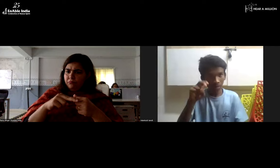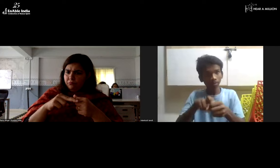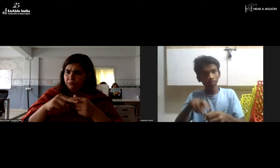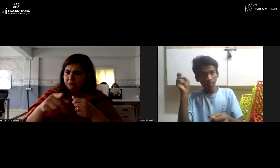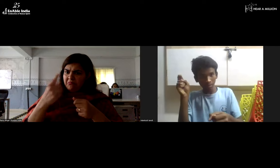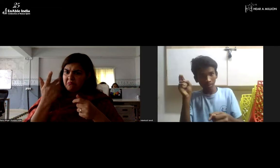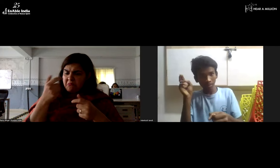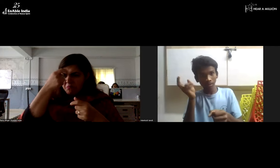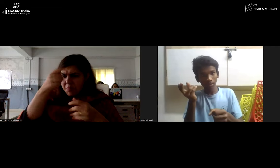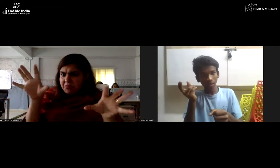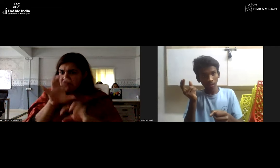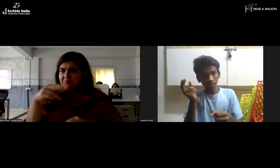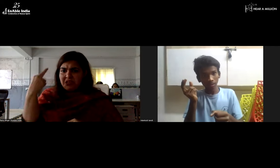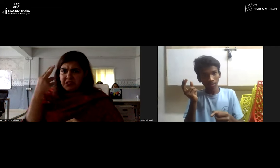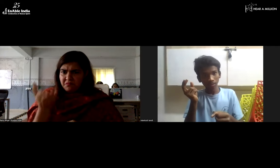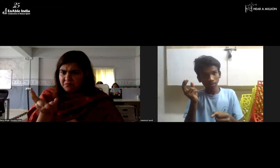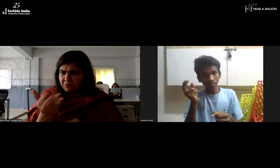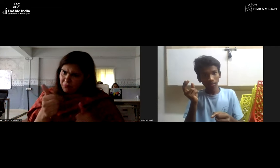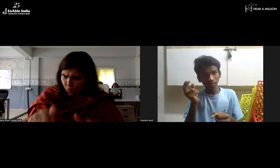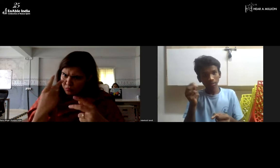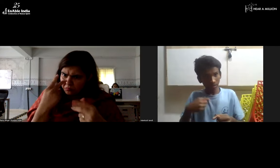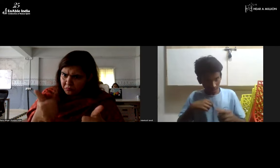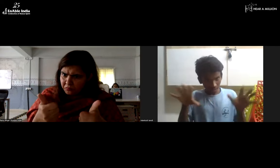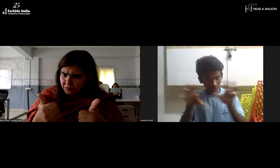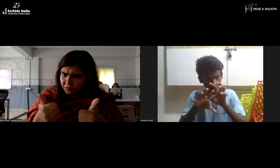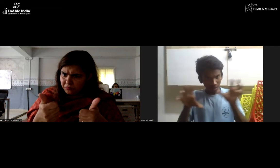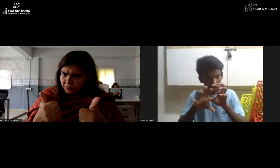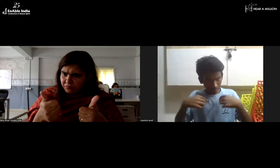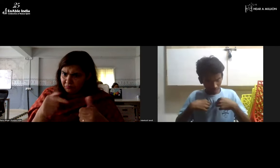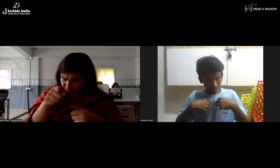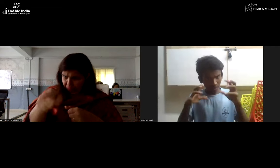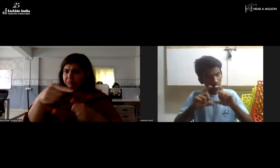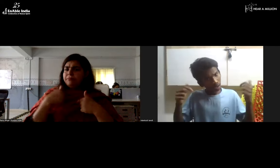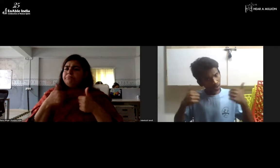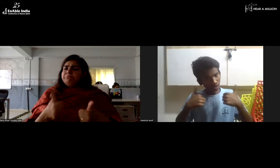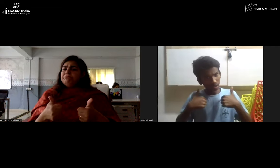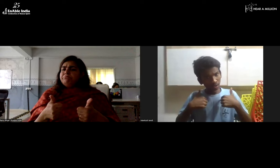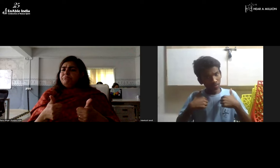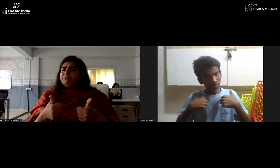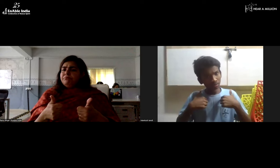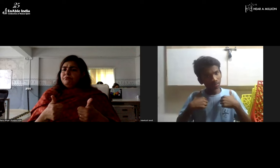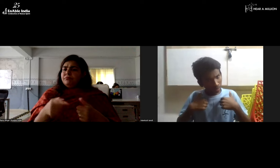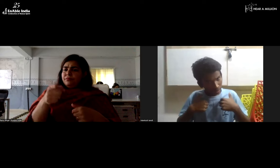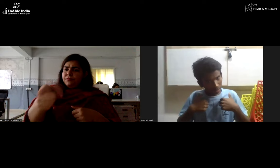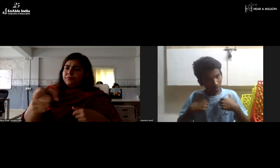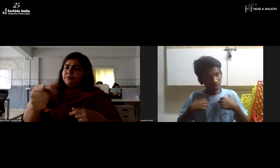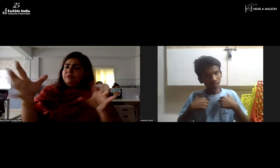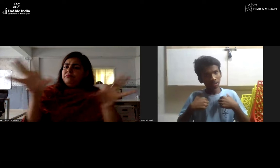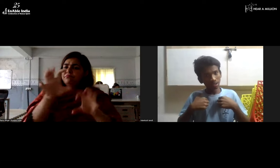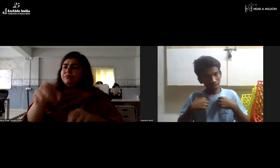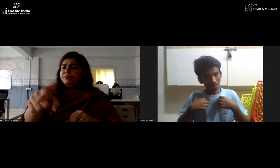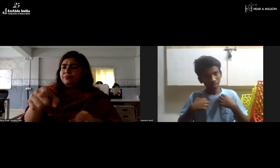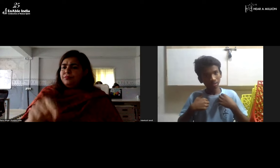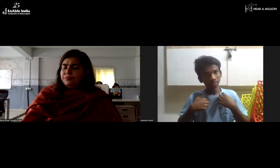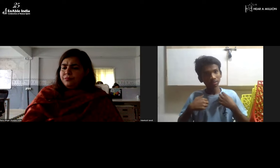to do that? No, without the Uh, guidance, I wouldn't have grown up with that. So I would face a lot of challenges, how to read and